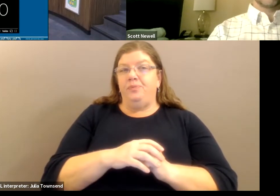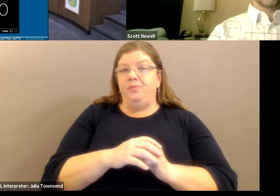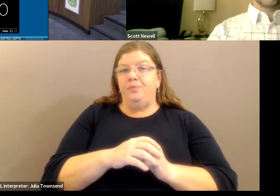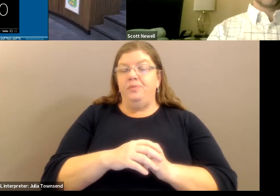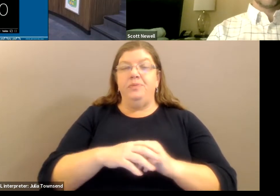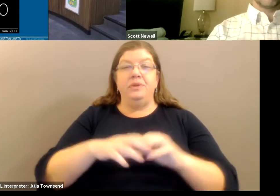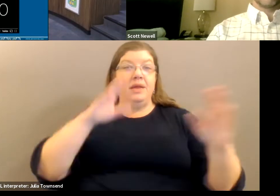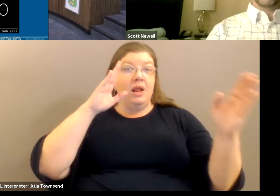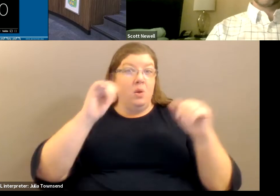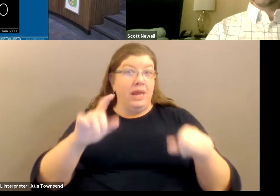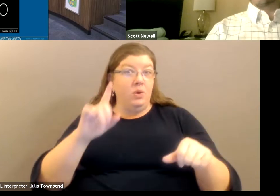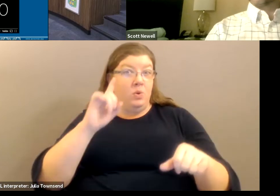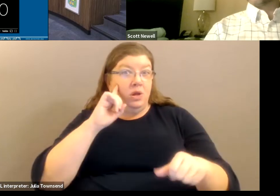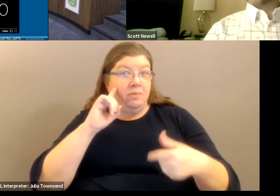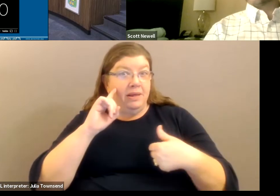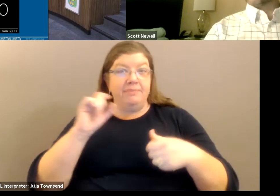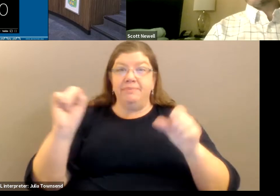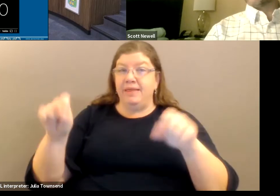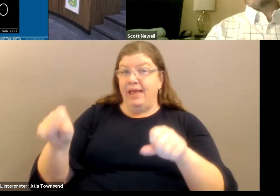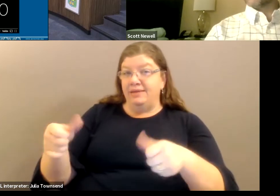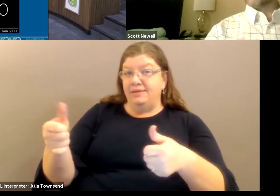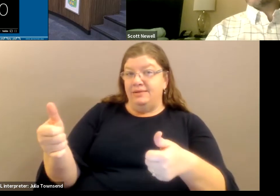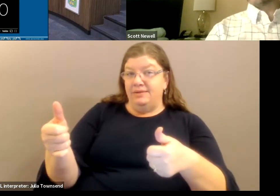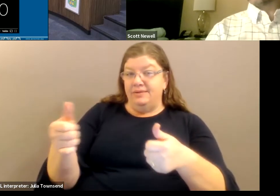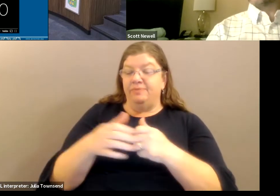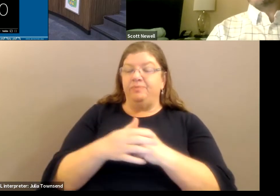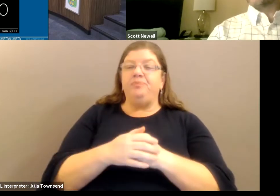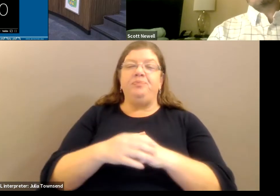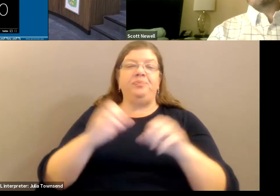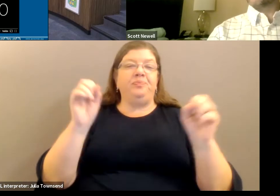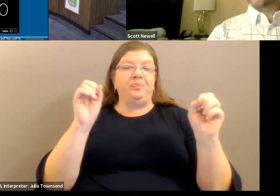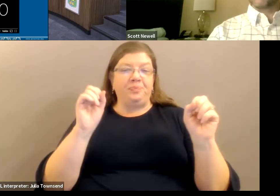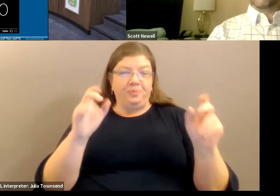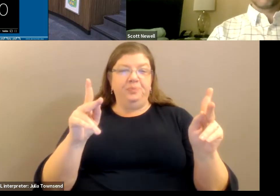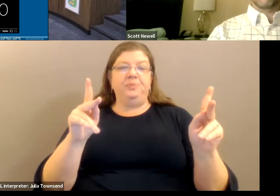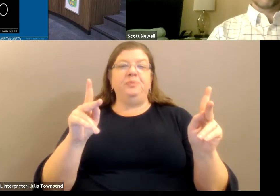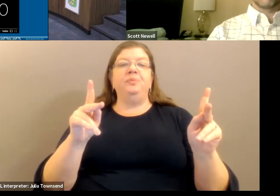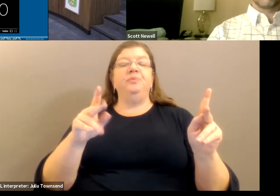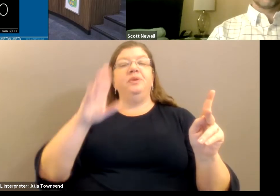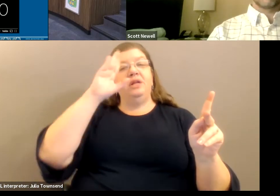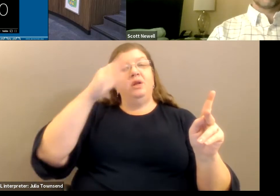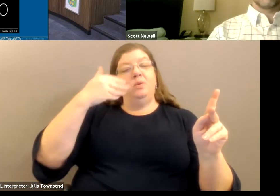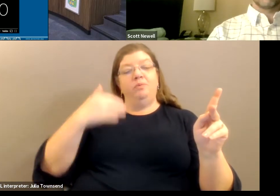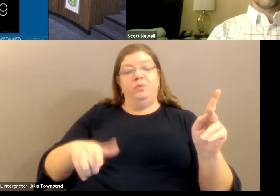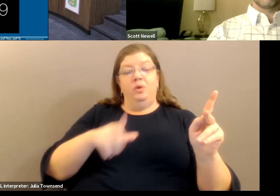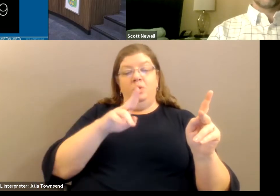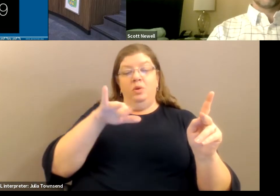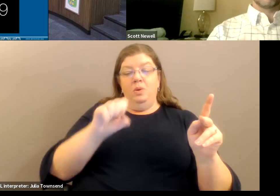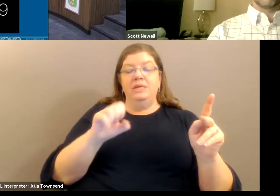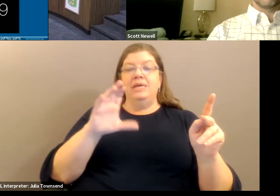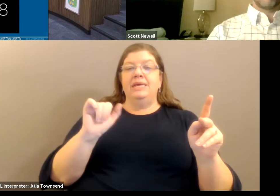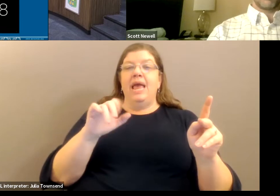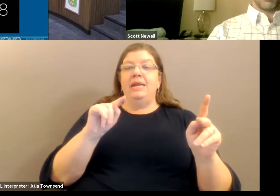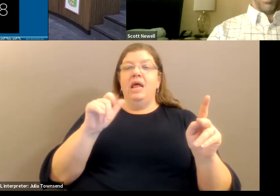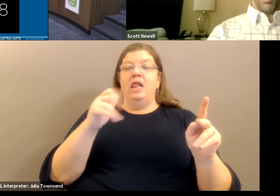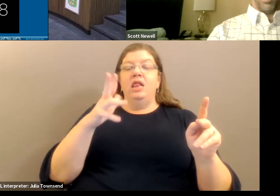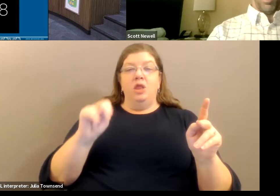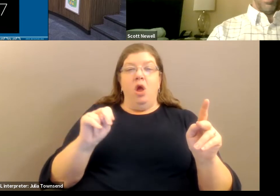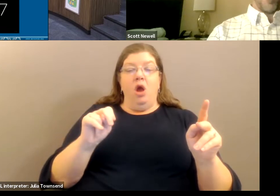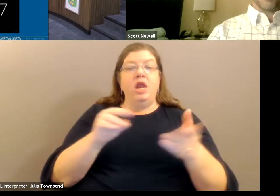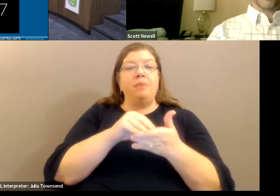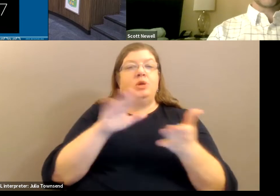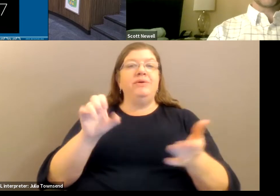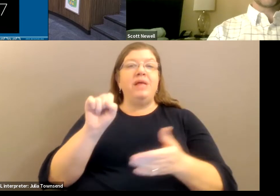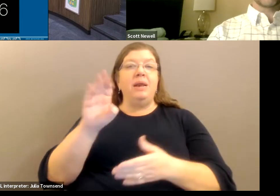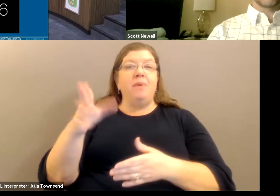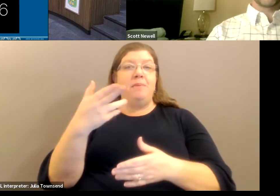Hello, can you hear me? Yes. Okay. Hello, my name is Luis Catalan. I am a student from Santa Barbara High School.